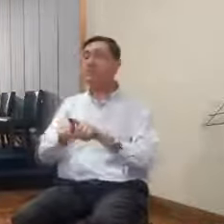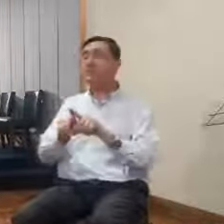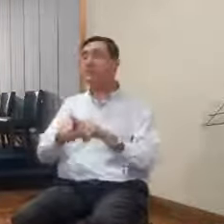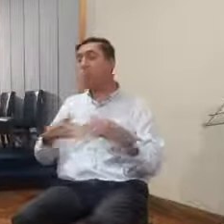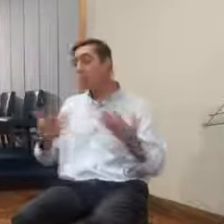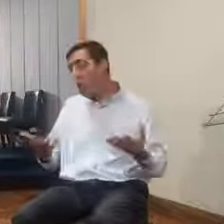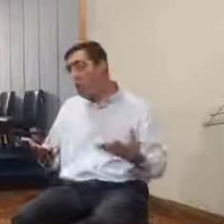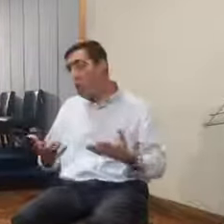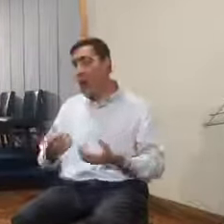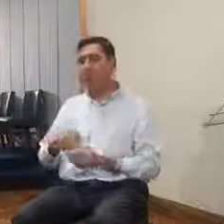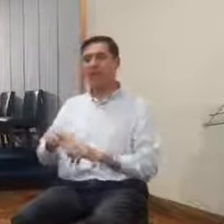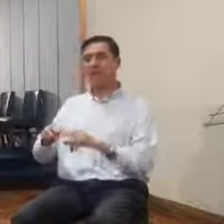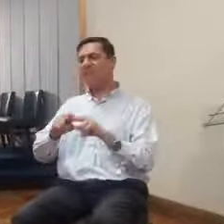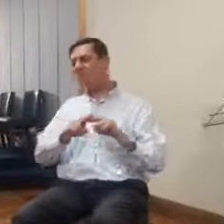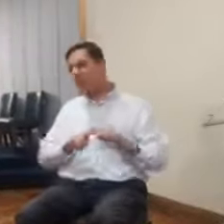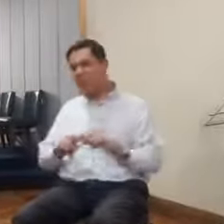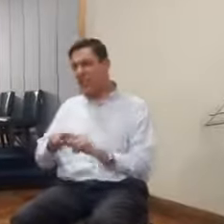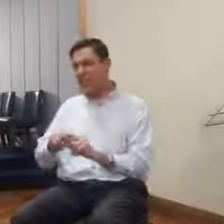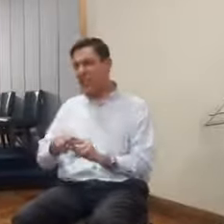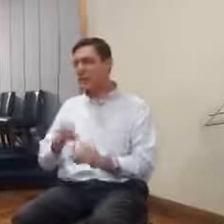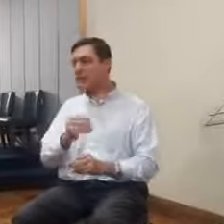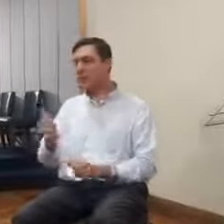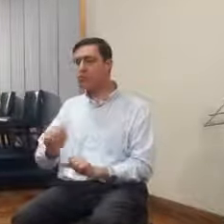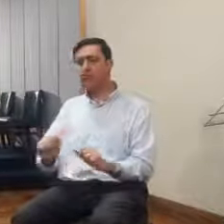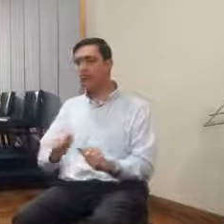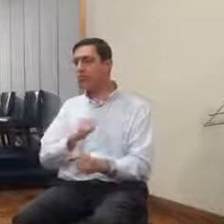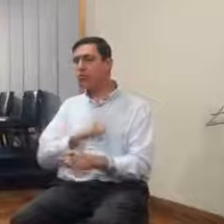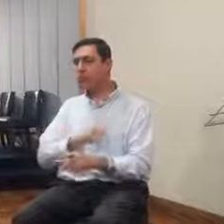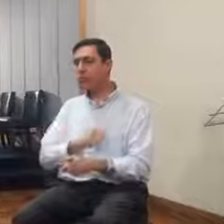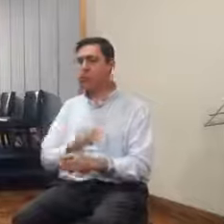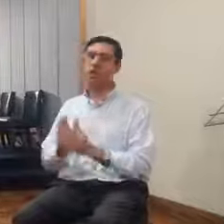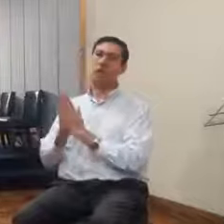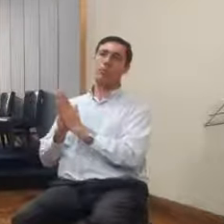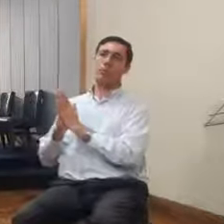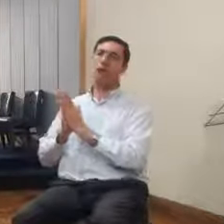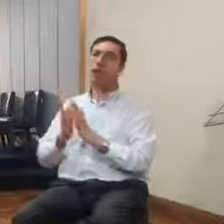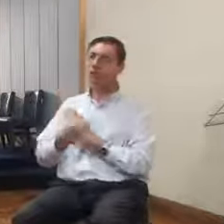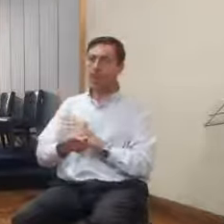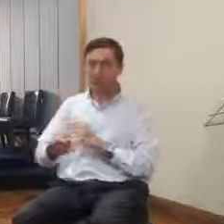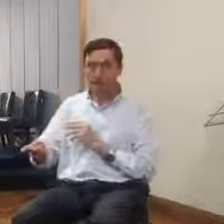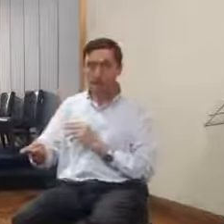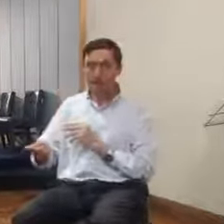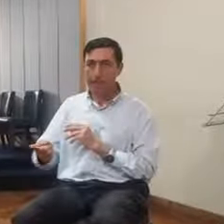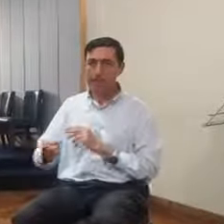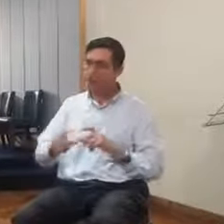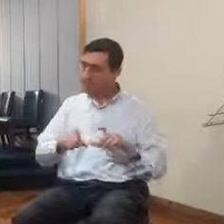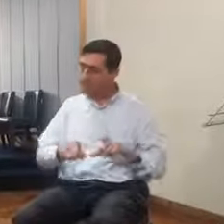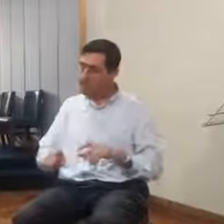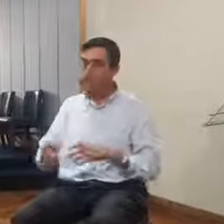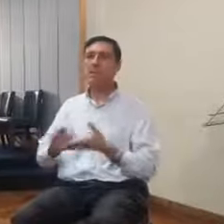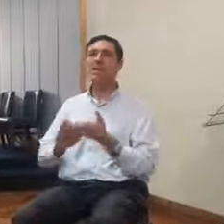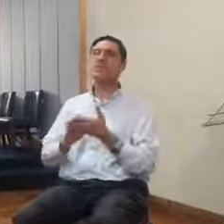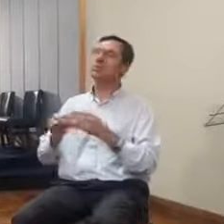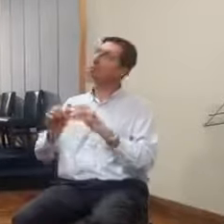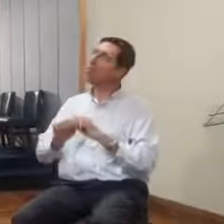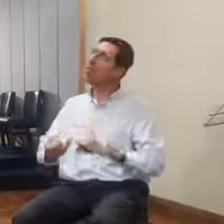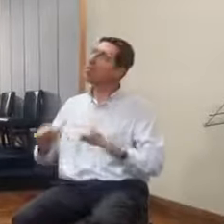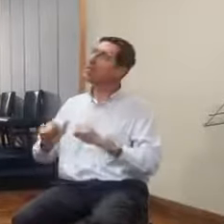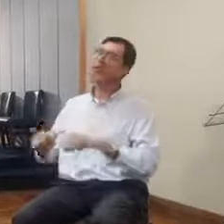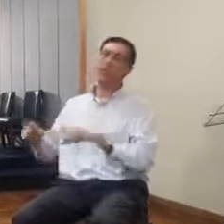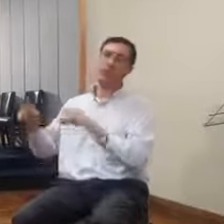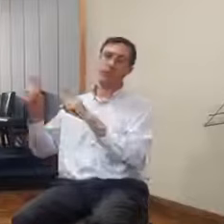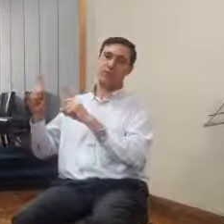often, how long we toil for unsaved family members in prayer. The family members who appear to have gone away